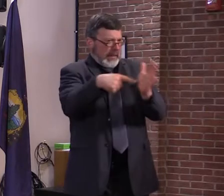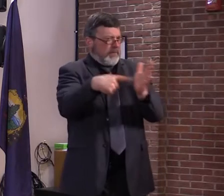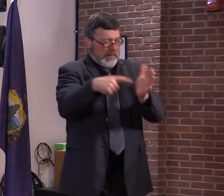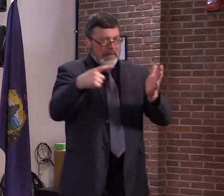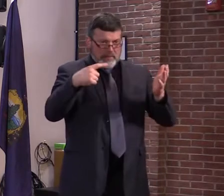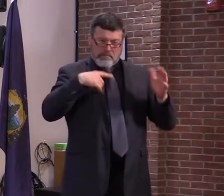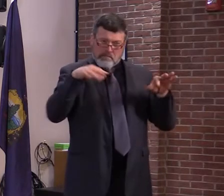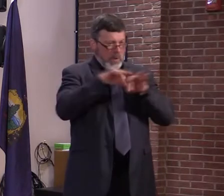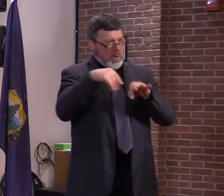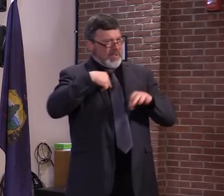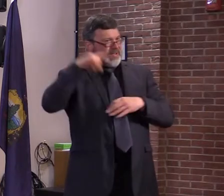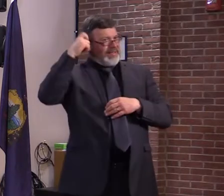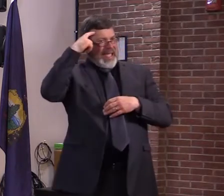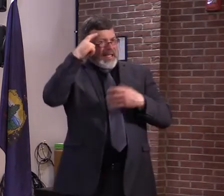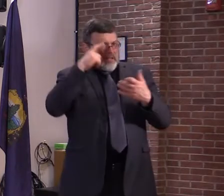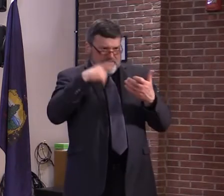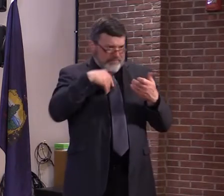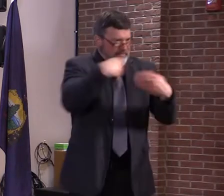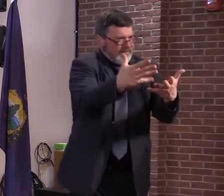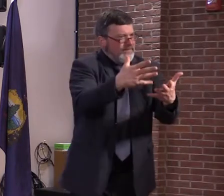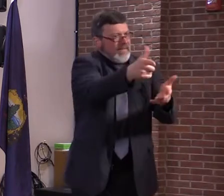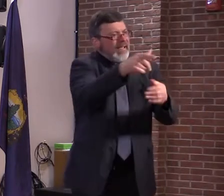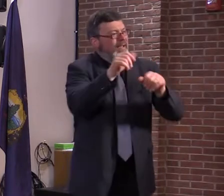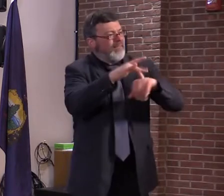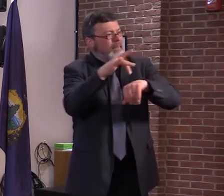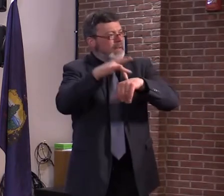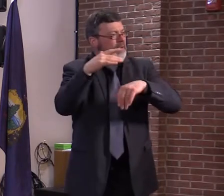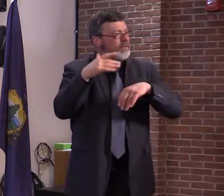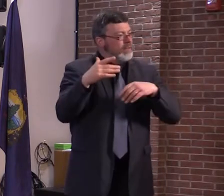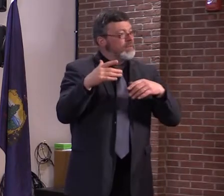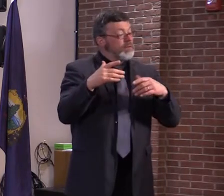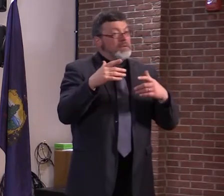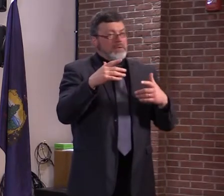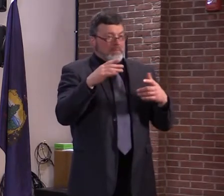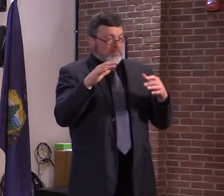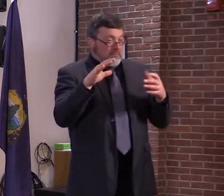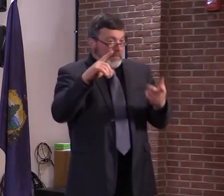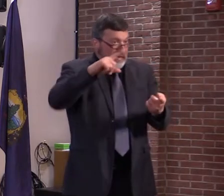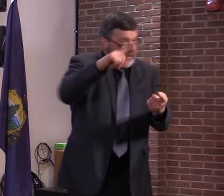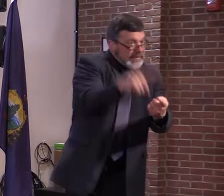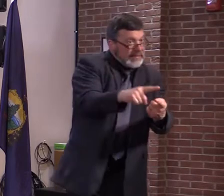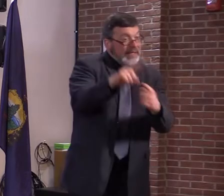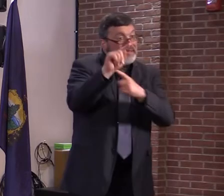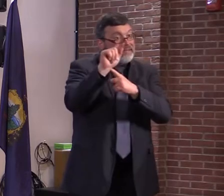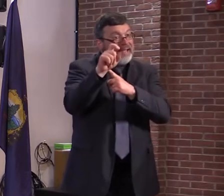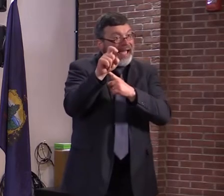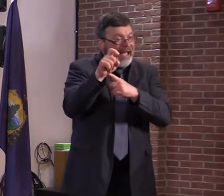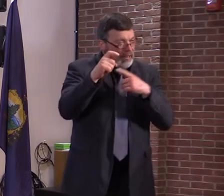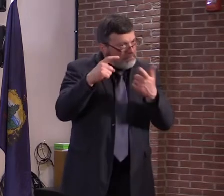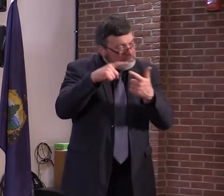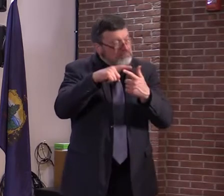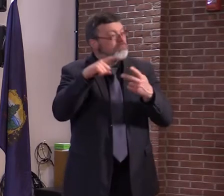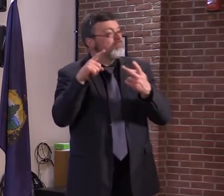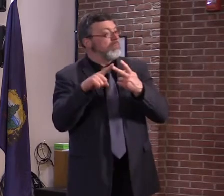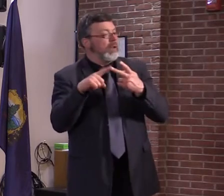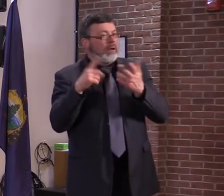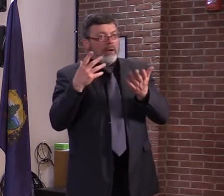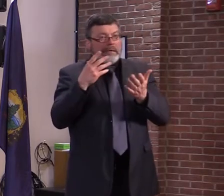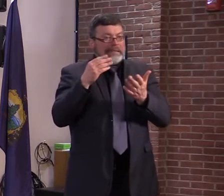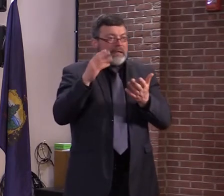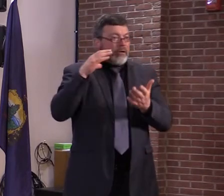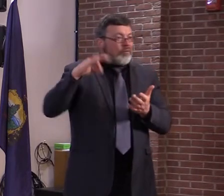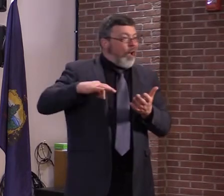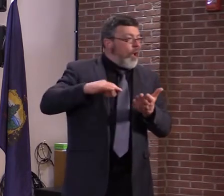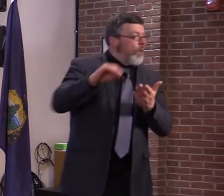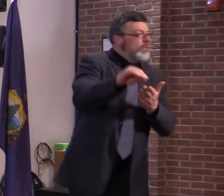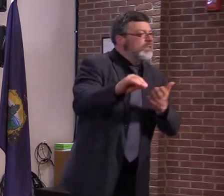relief to people who need it for the broadest section possible, and that's why I feel my tax proposal is better than the